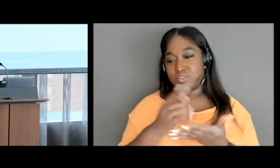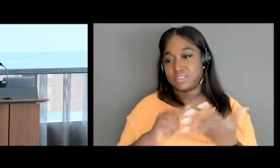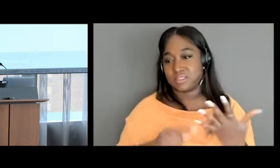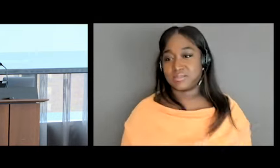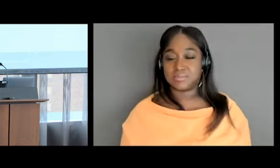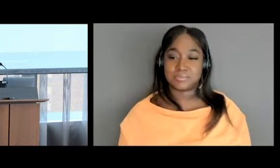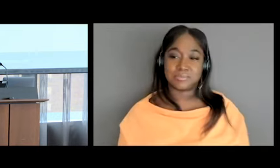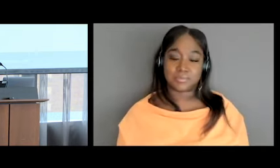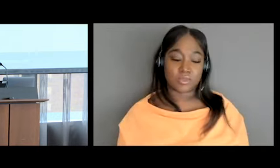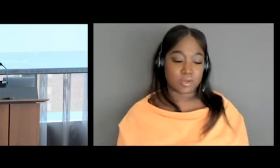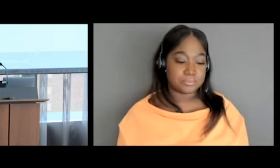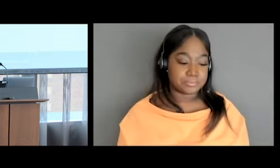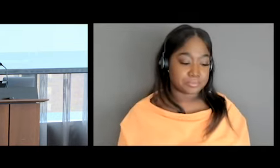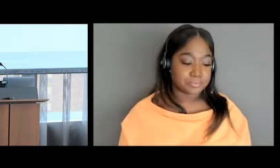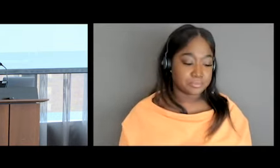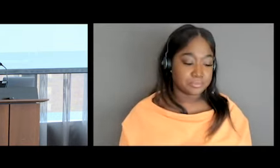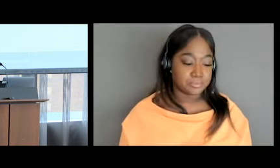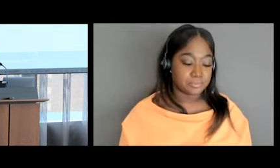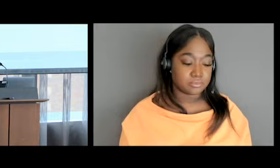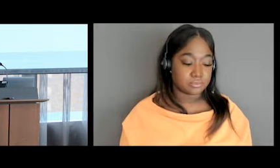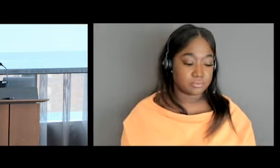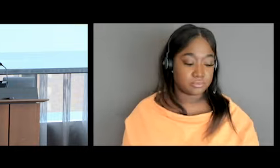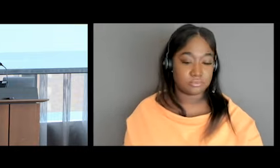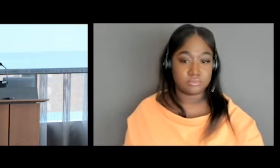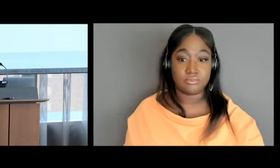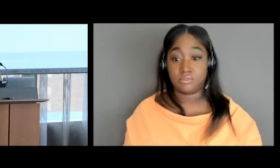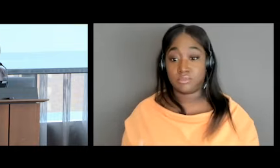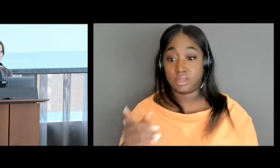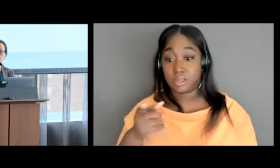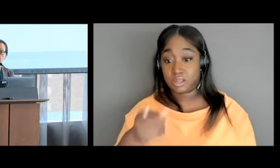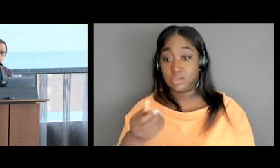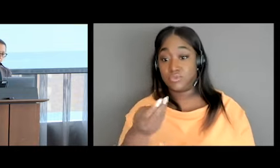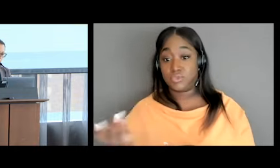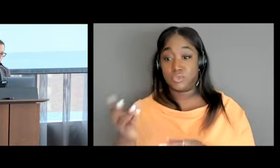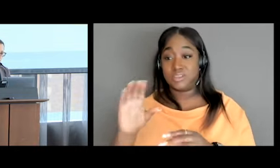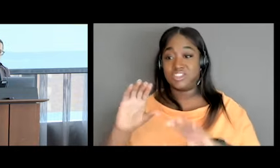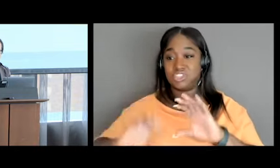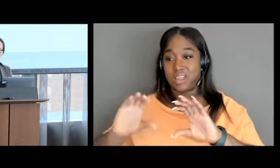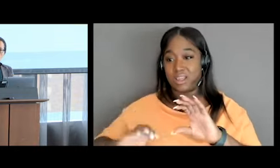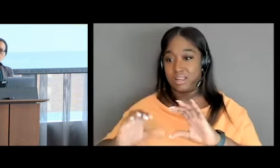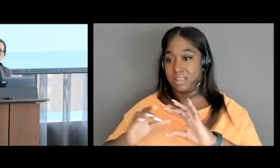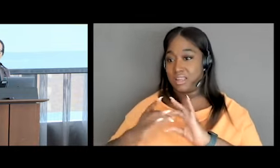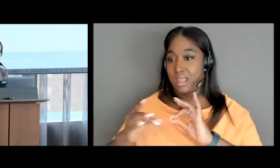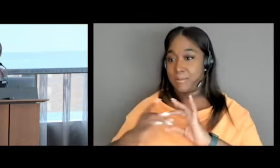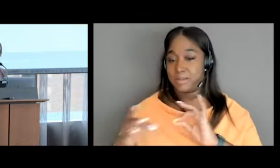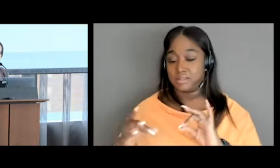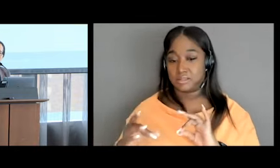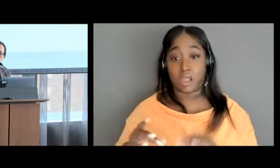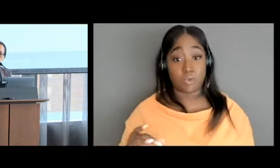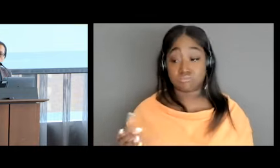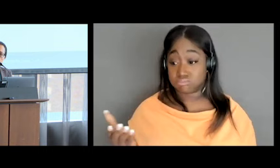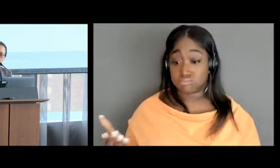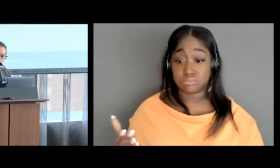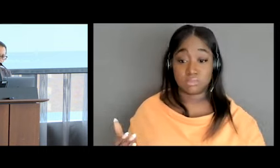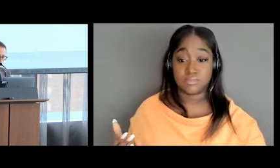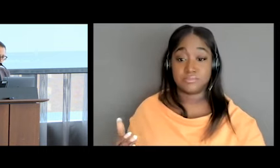Hey, I just want to call out, there's a couple comments on chat. Oh, please. So, and I don't know if Anna has